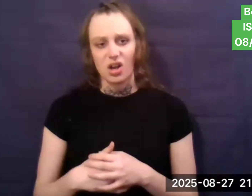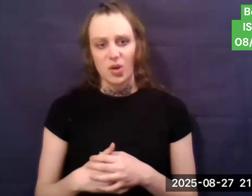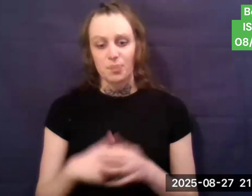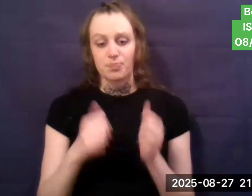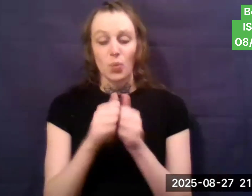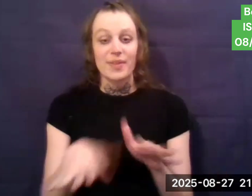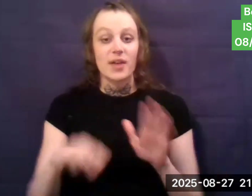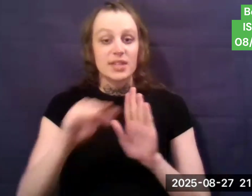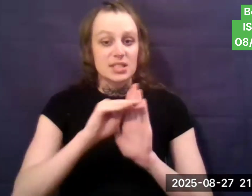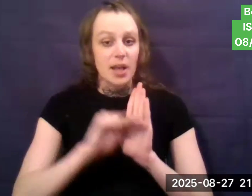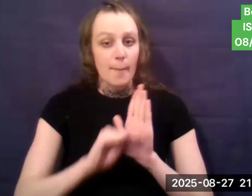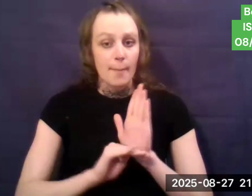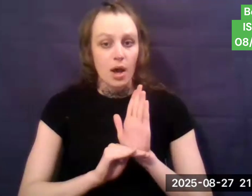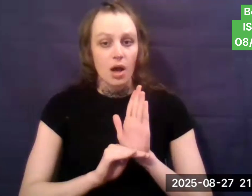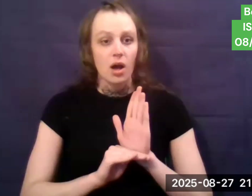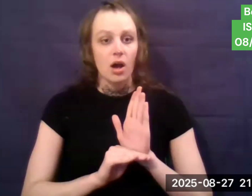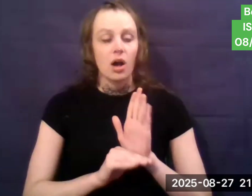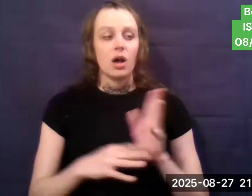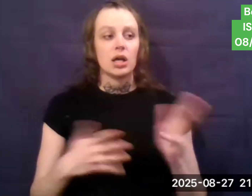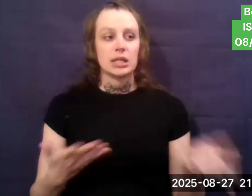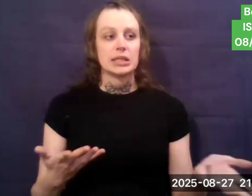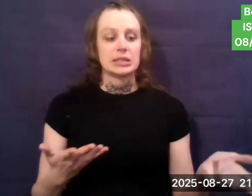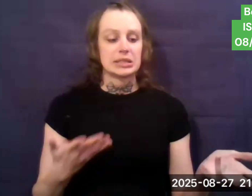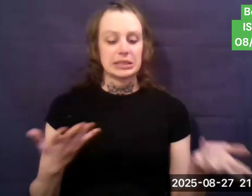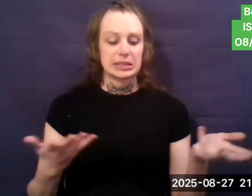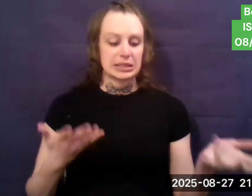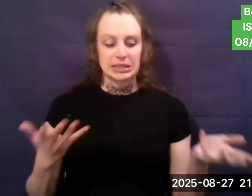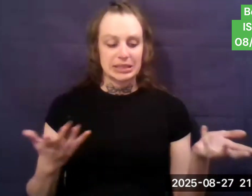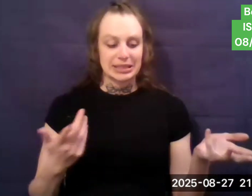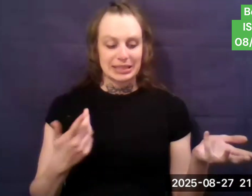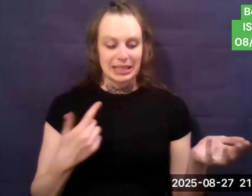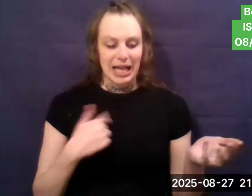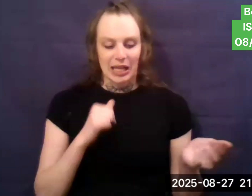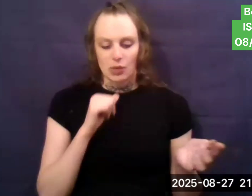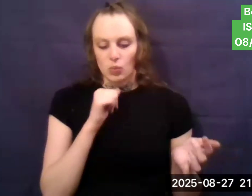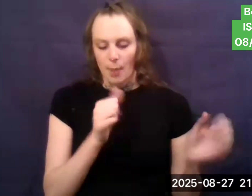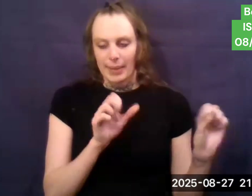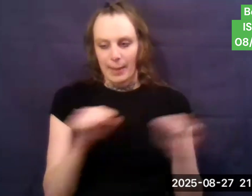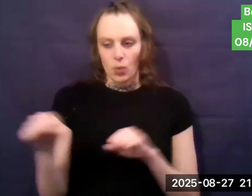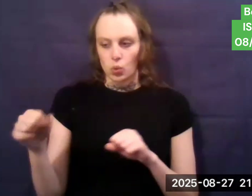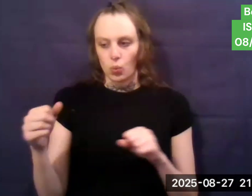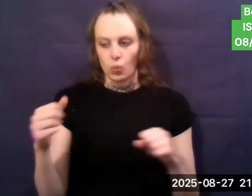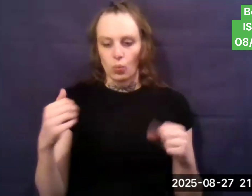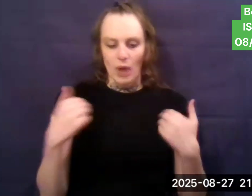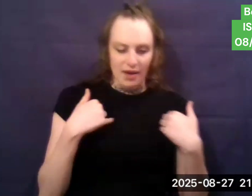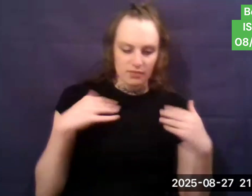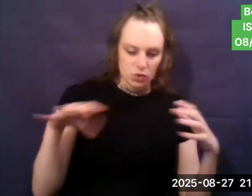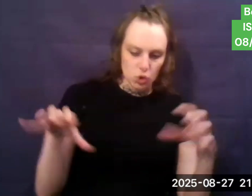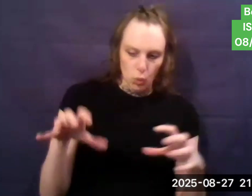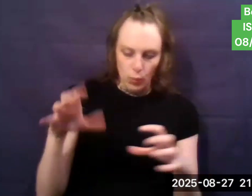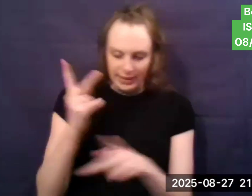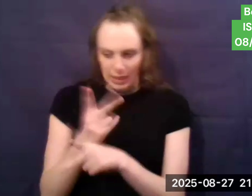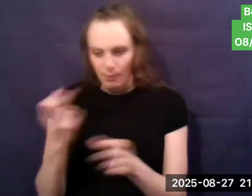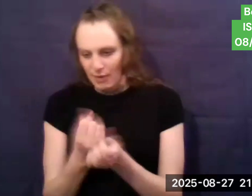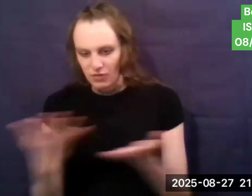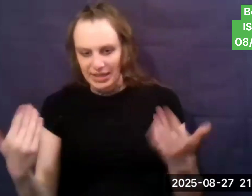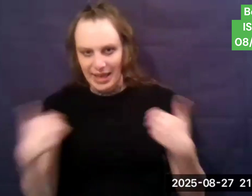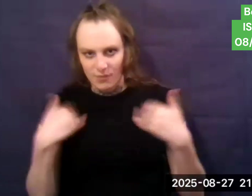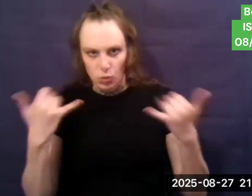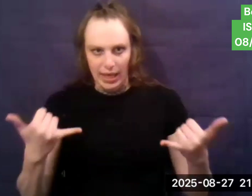I wouldn't be able to do and keep and have all of the things that I have today, right? I wouldn't be able to have this amazing life. I wouldn't